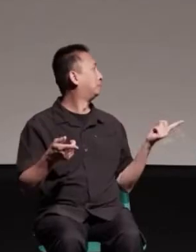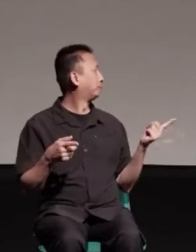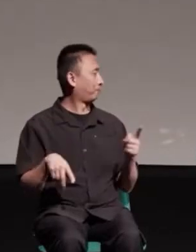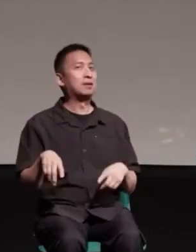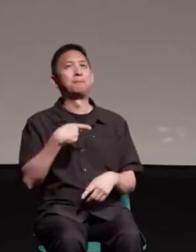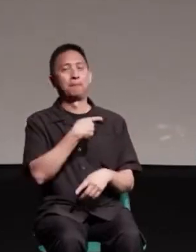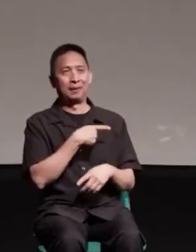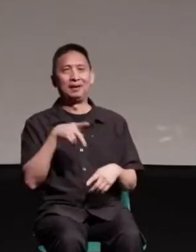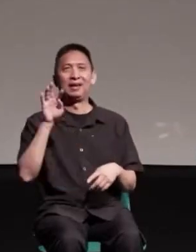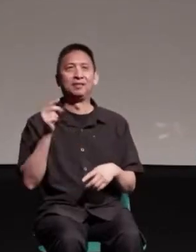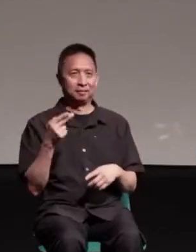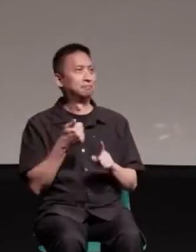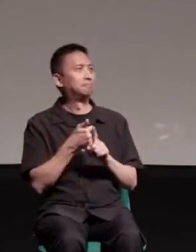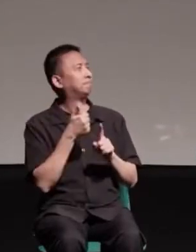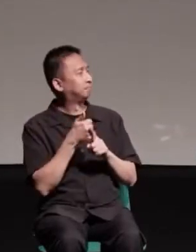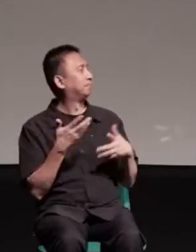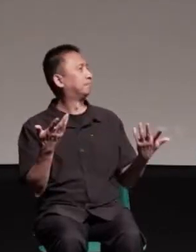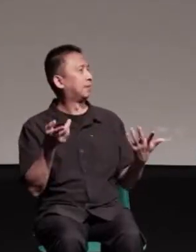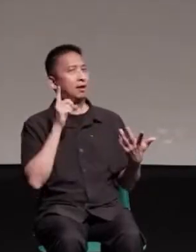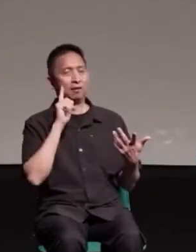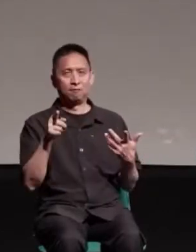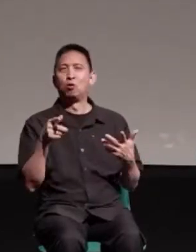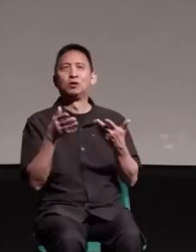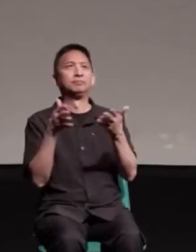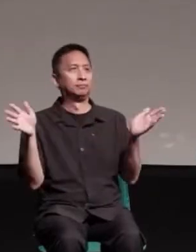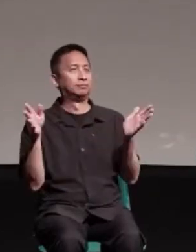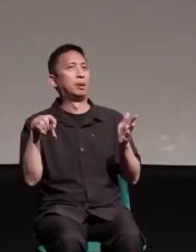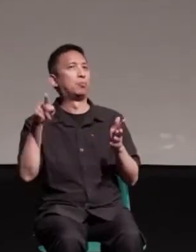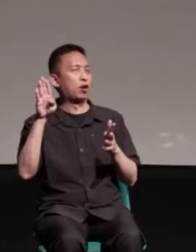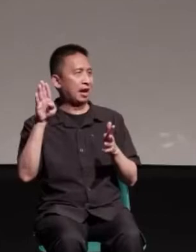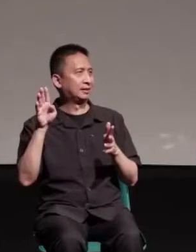the Managing Director of Latino Public Broadcasting.